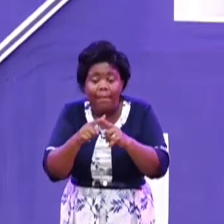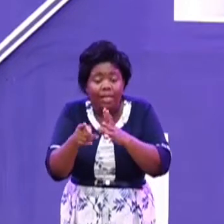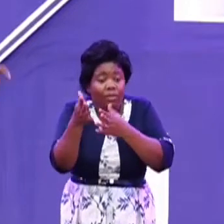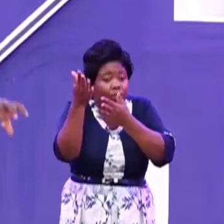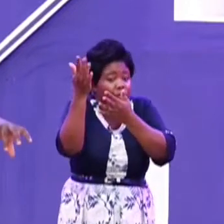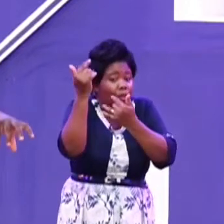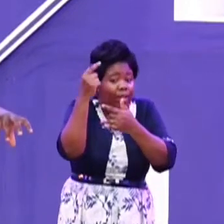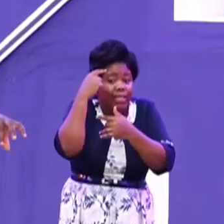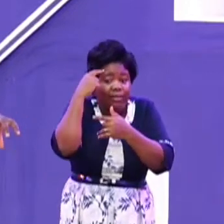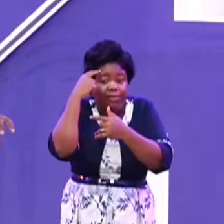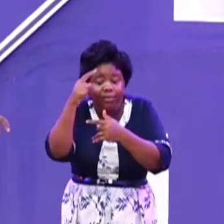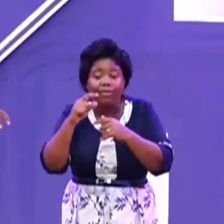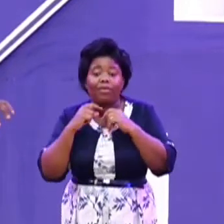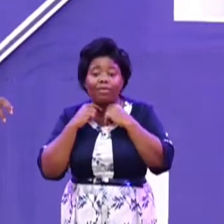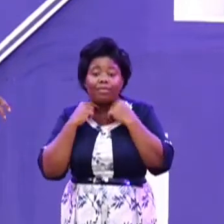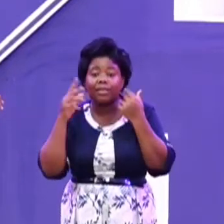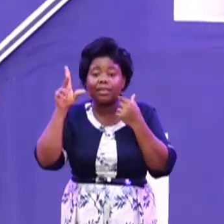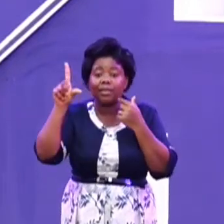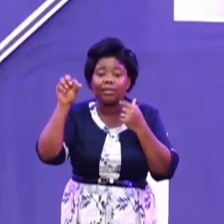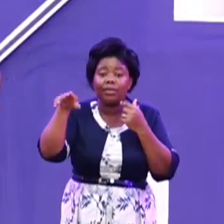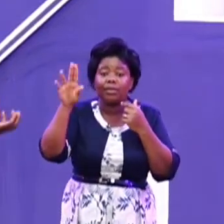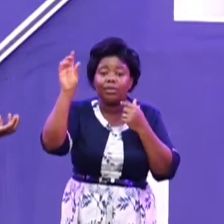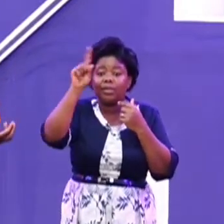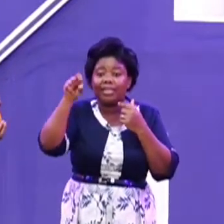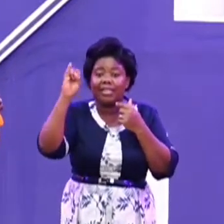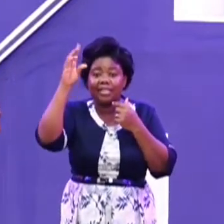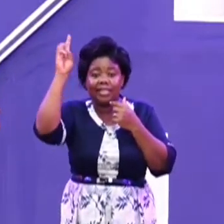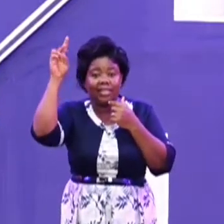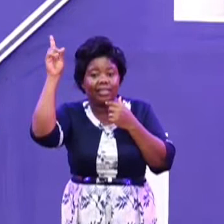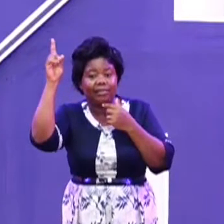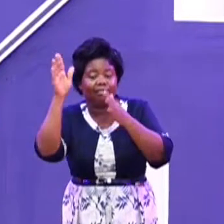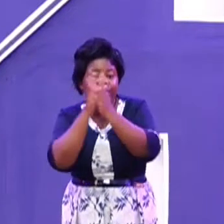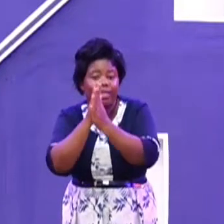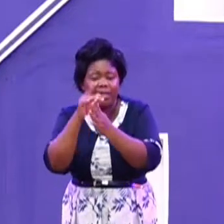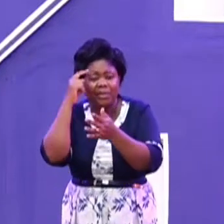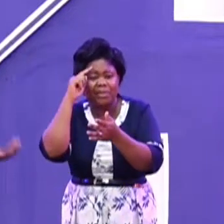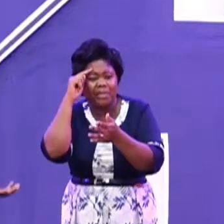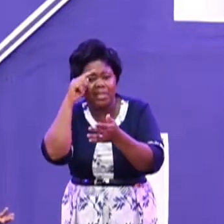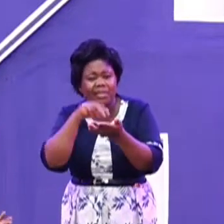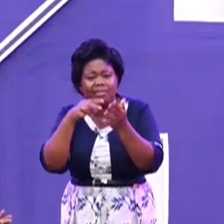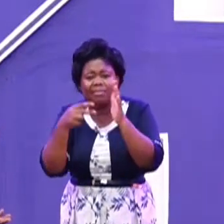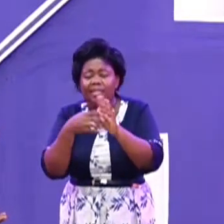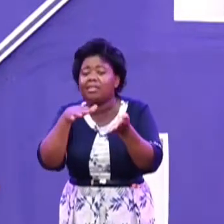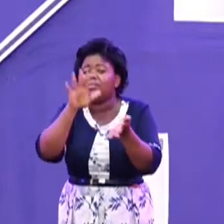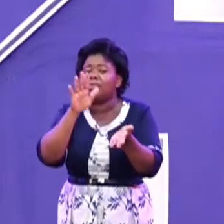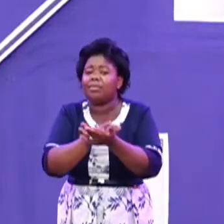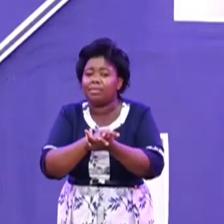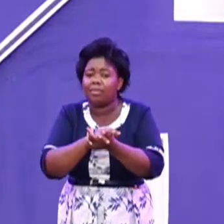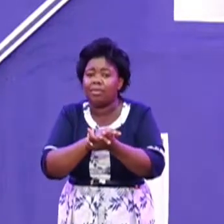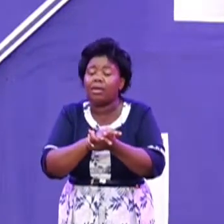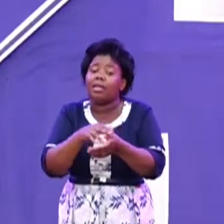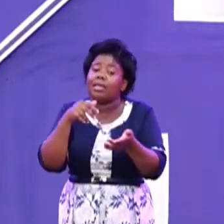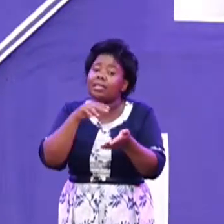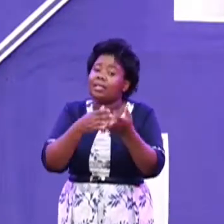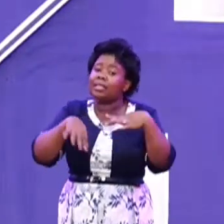ya pastor Luzinda you're waiting for the prayer of pastor Luzinda yejokola amakulu you think it will make meaning ekola amakulu yes it does na ye